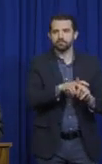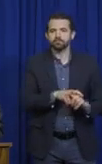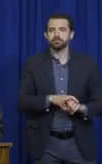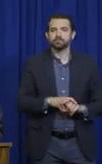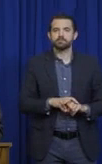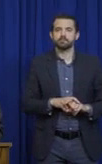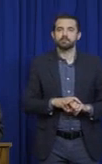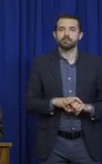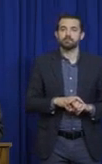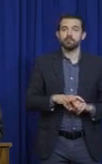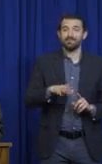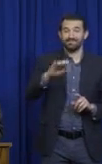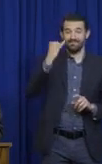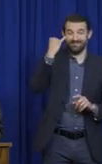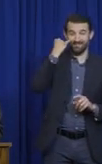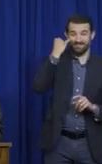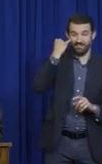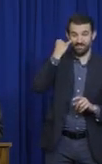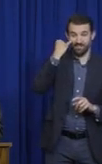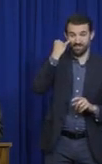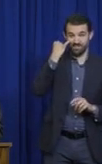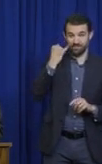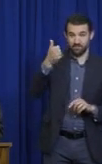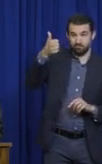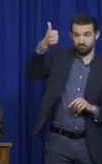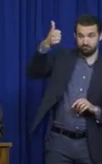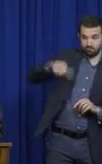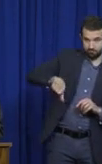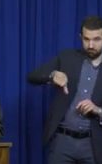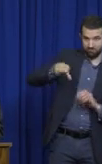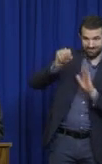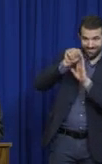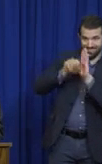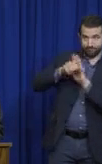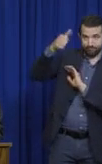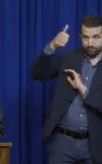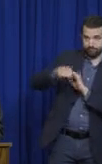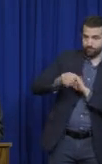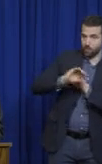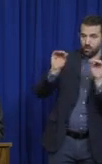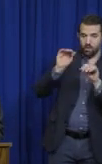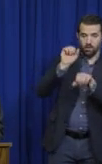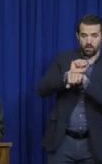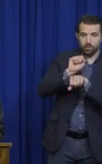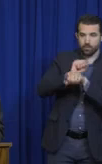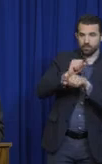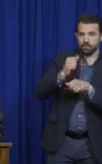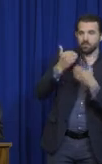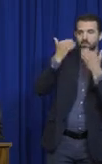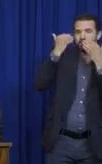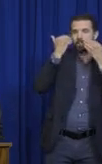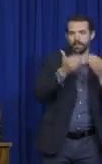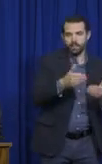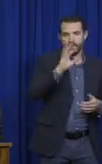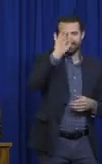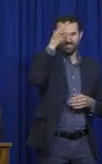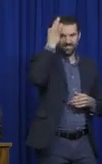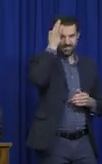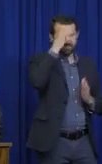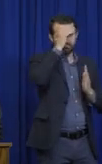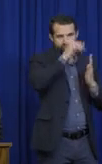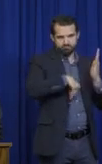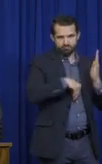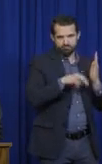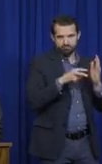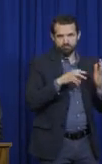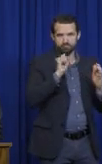are ineligible for state unemployment benefits. If you are denied for state benefits,